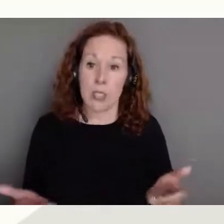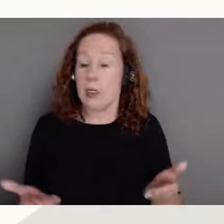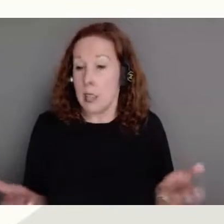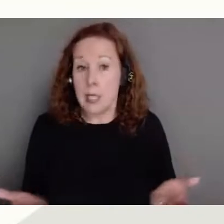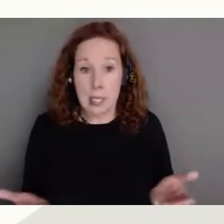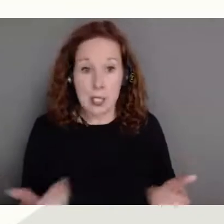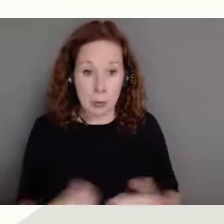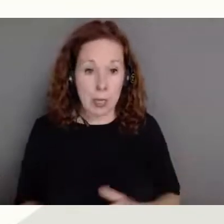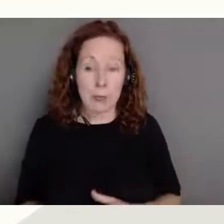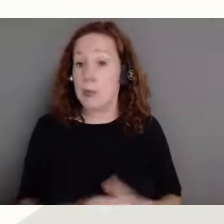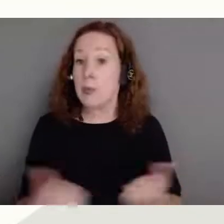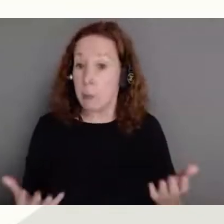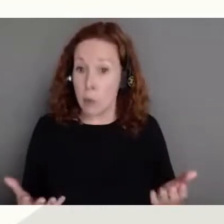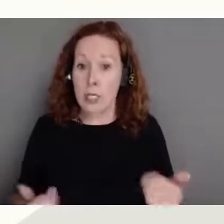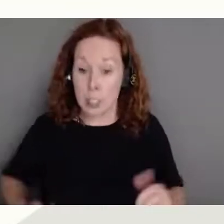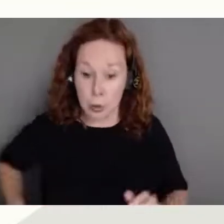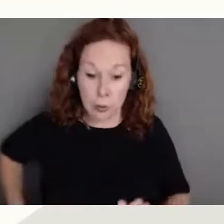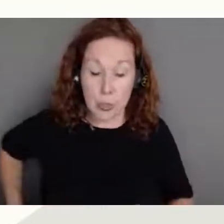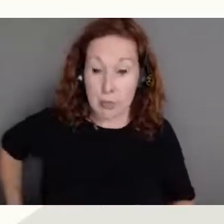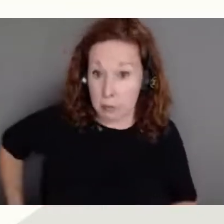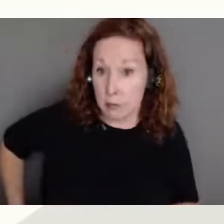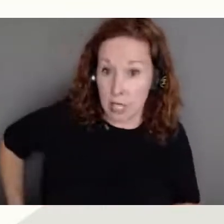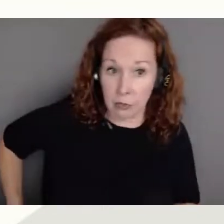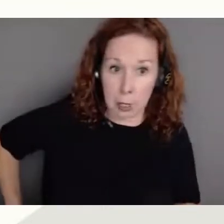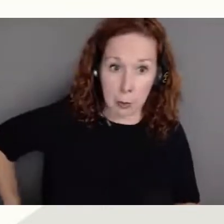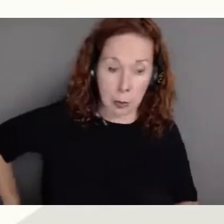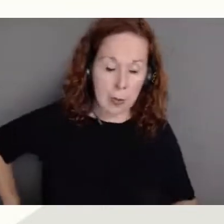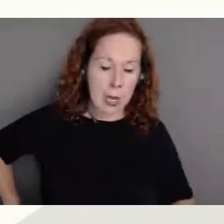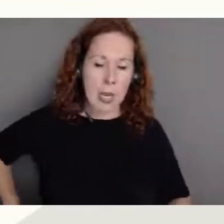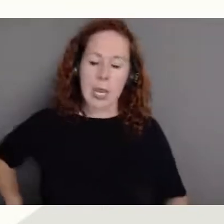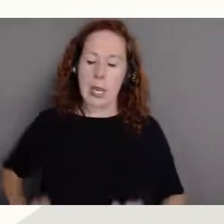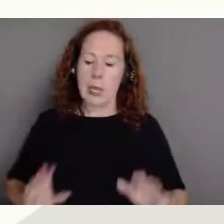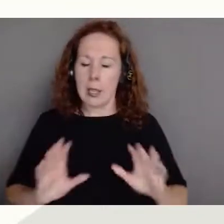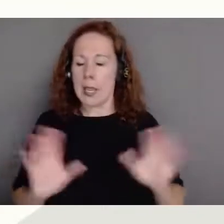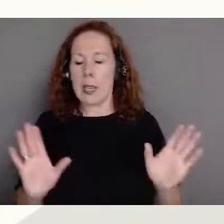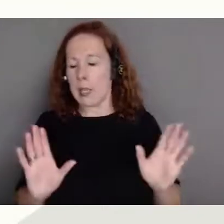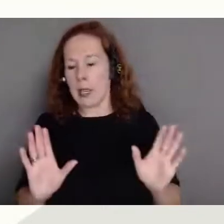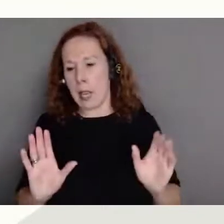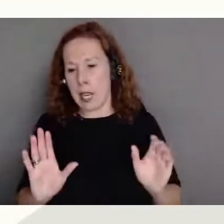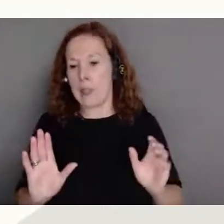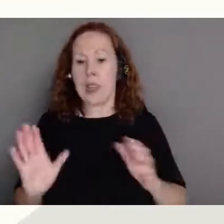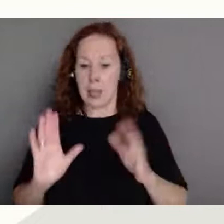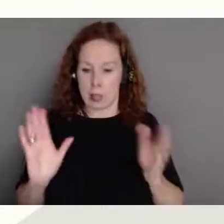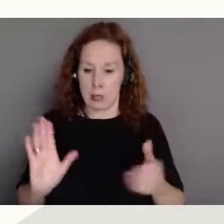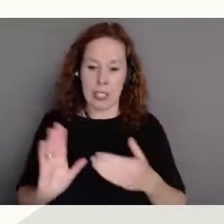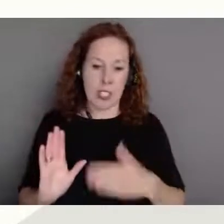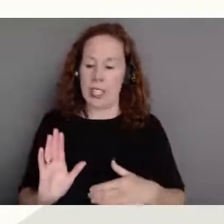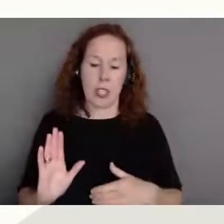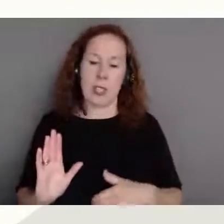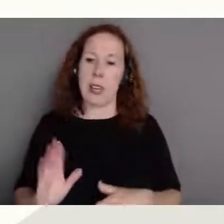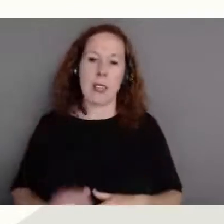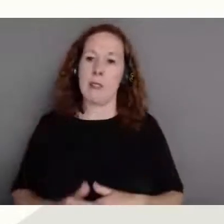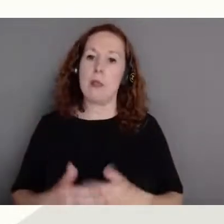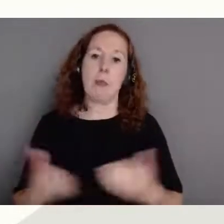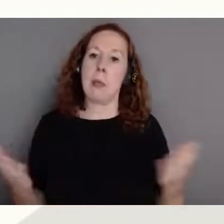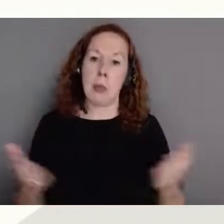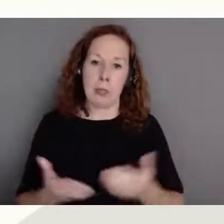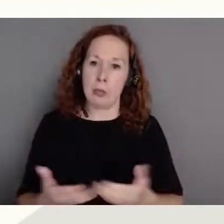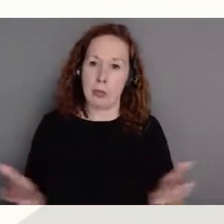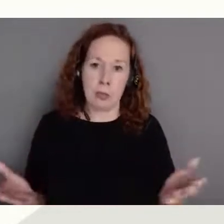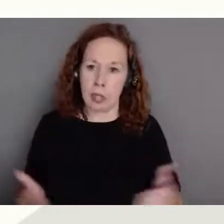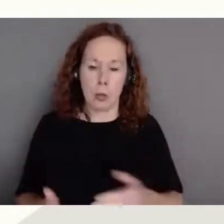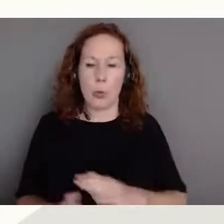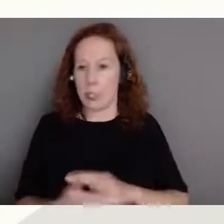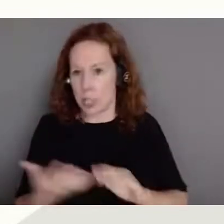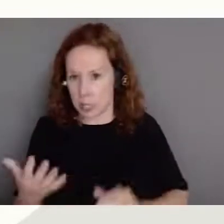things. It's just needs to be more accessible Mhm. for deaf people. Mhm. In that legislation, it has people